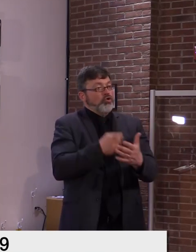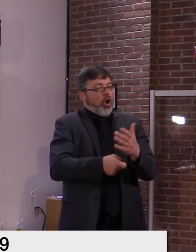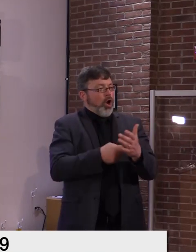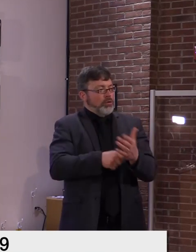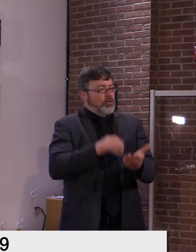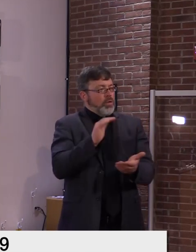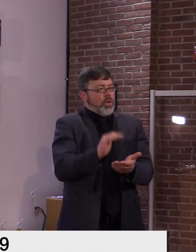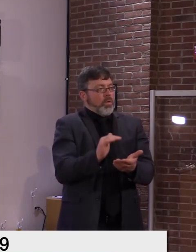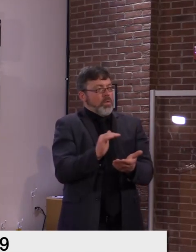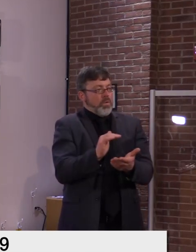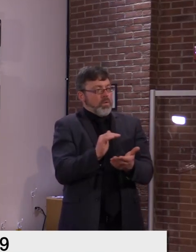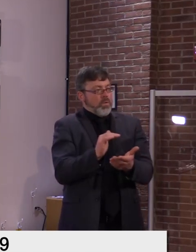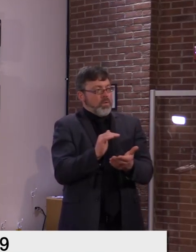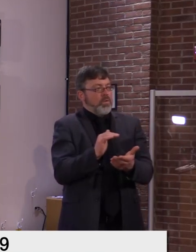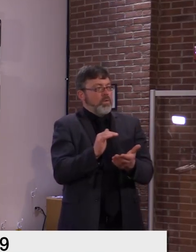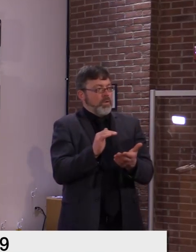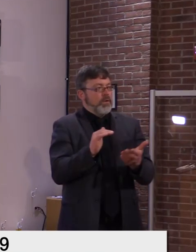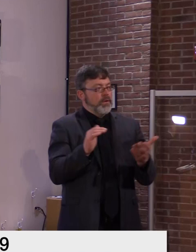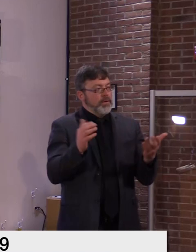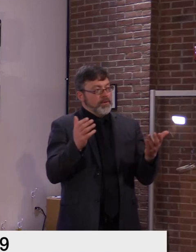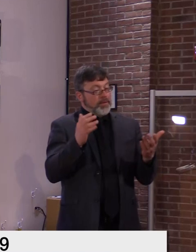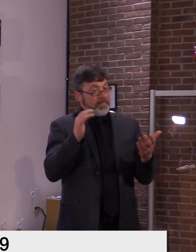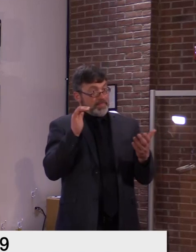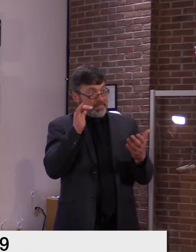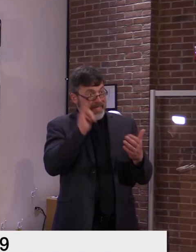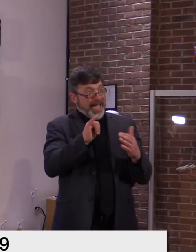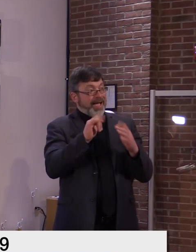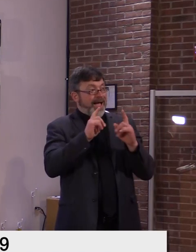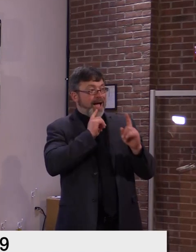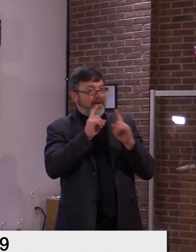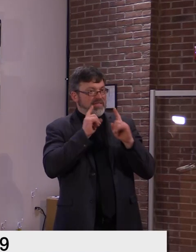a conversation we're having collectively.